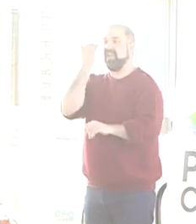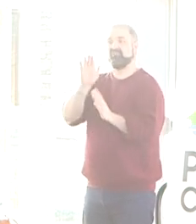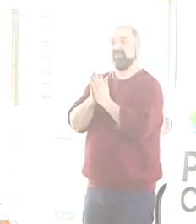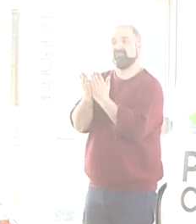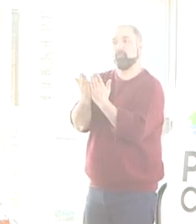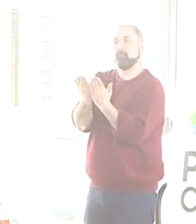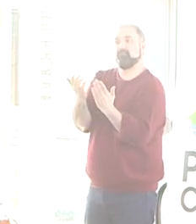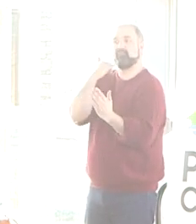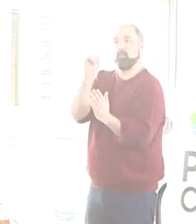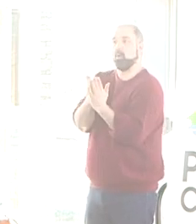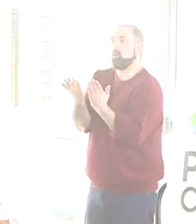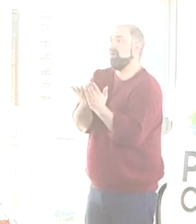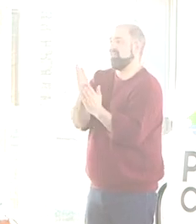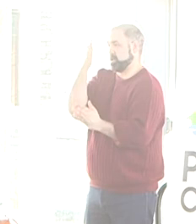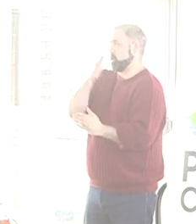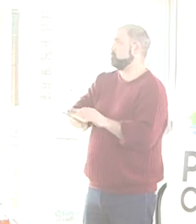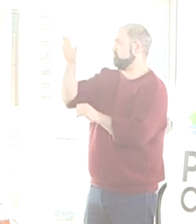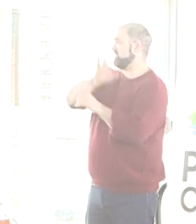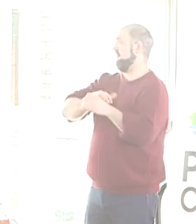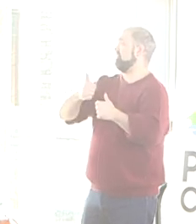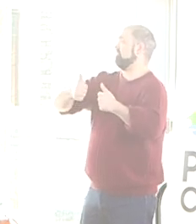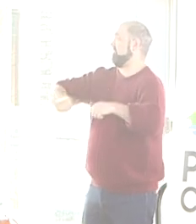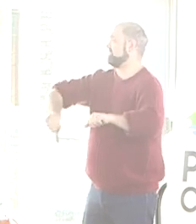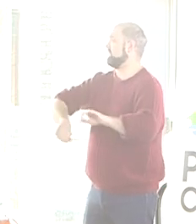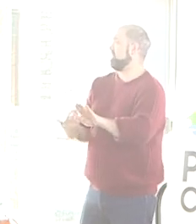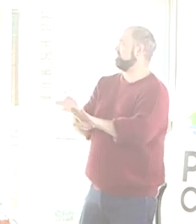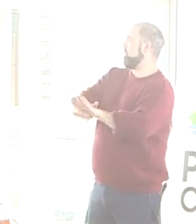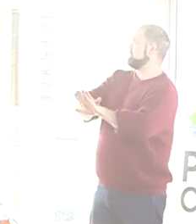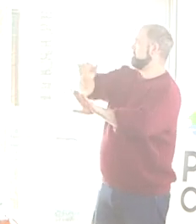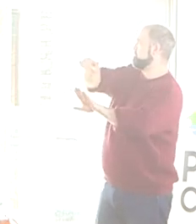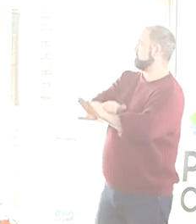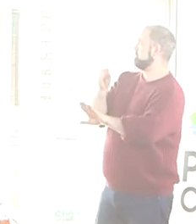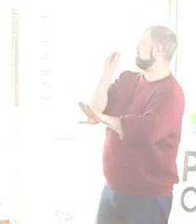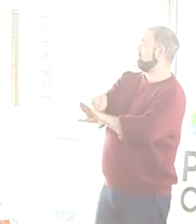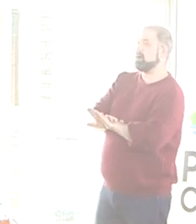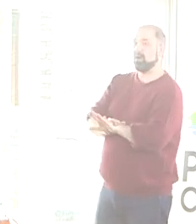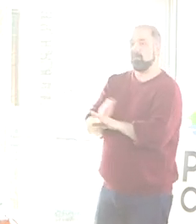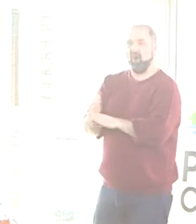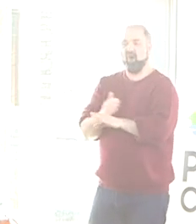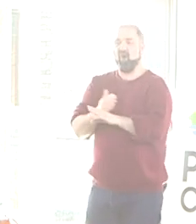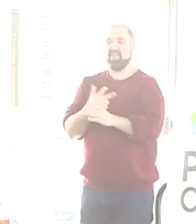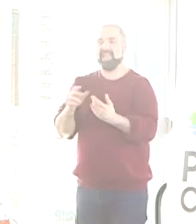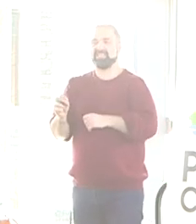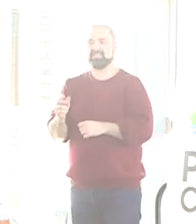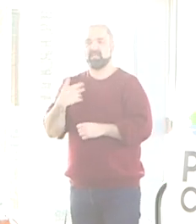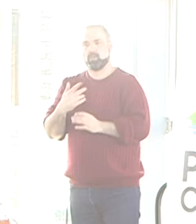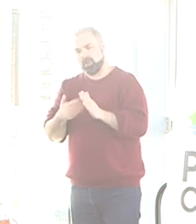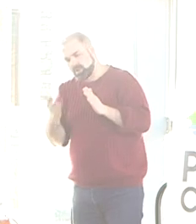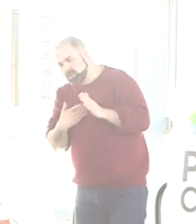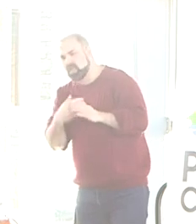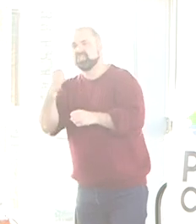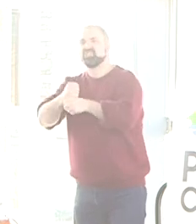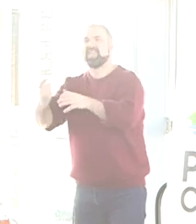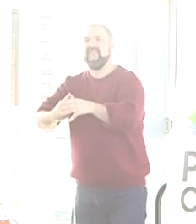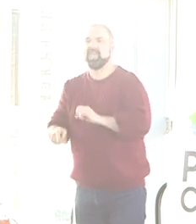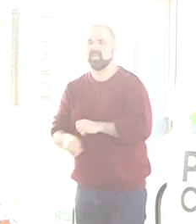yeah. Eventually, but at that point in the early 80s, you had to look it up under GA. In the phone